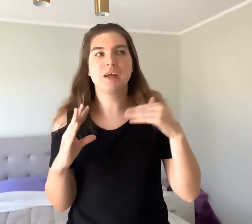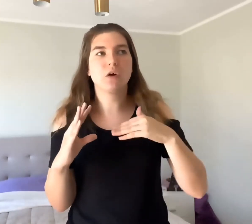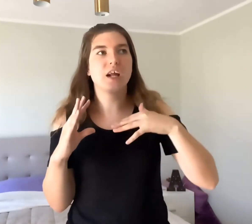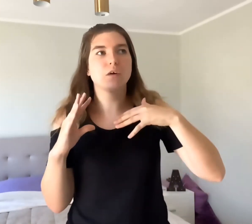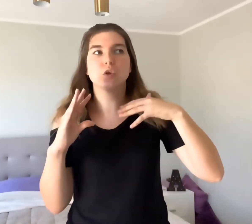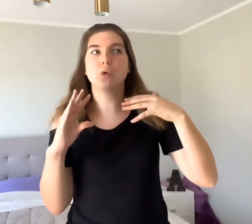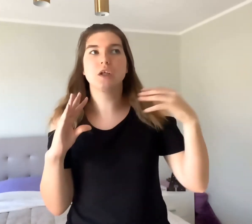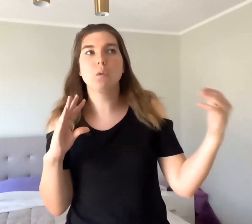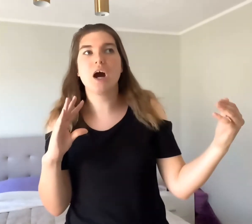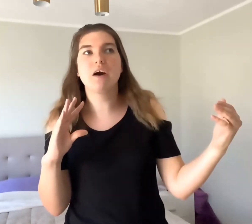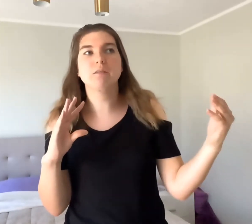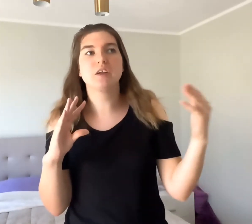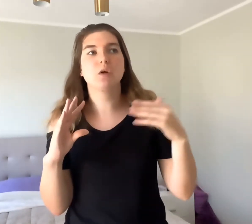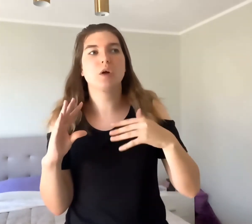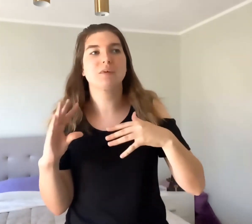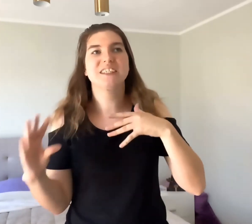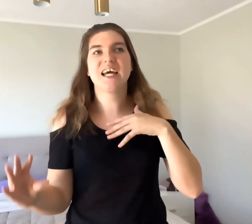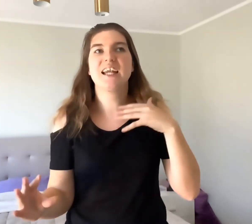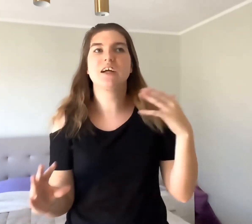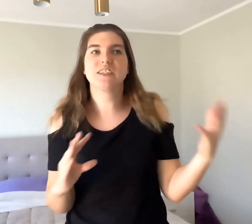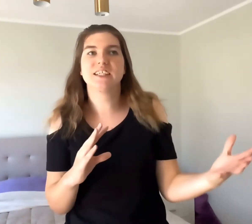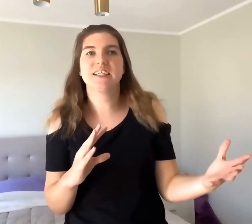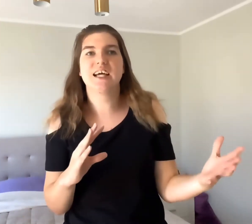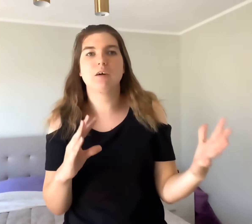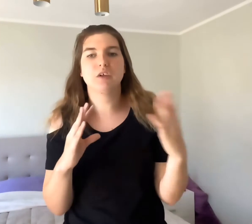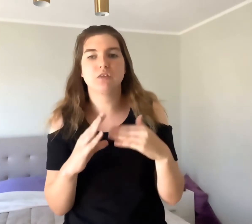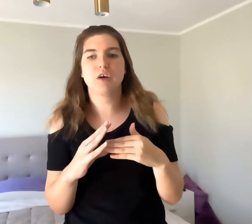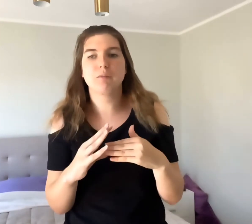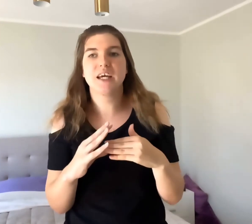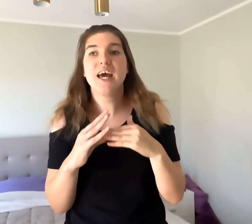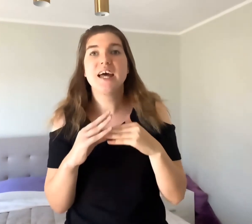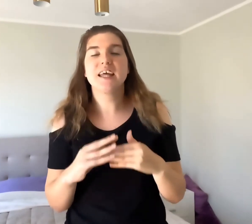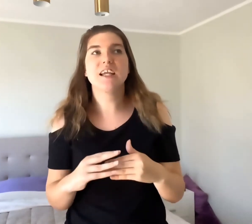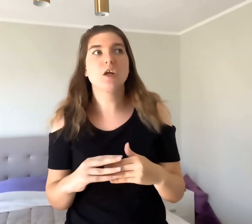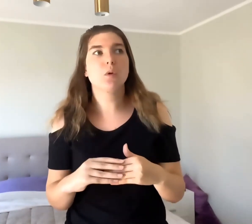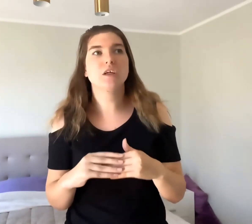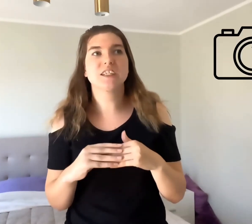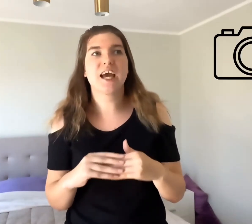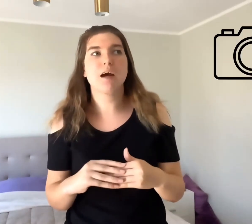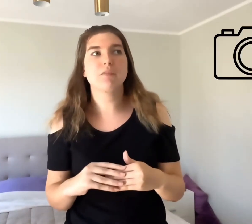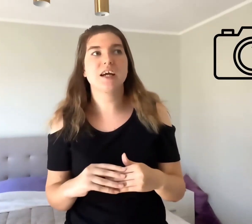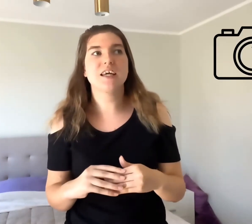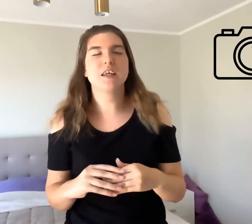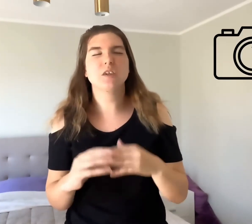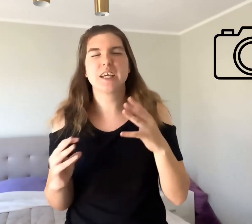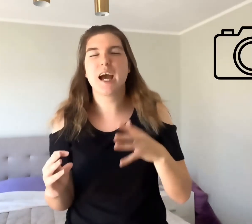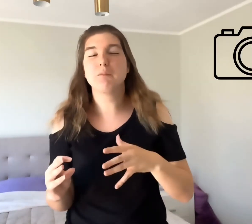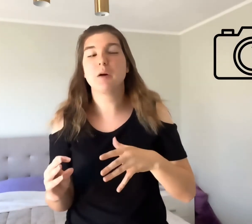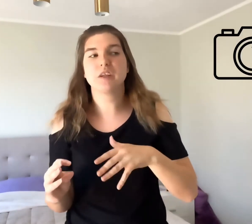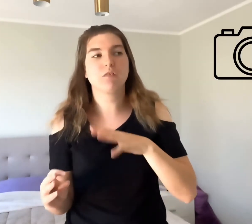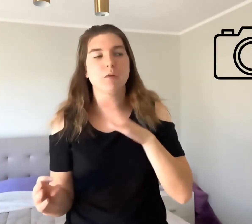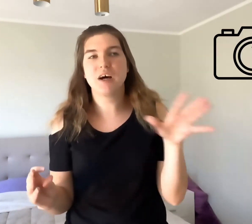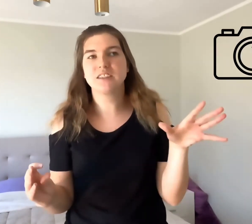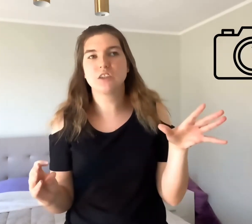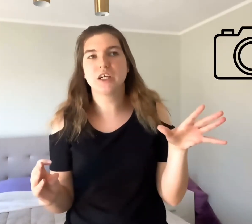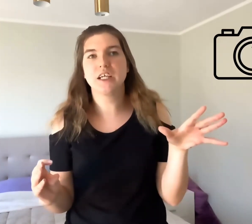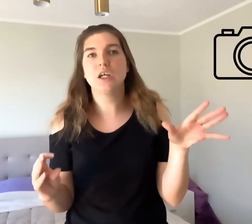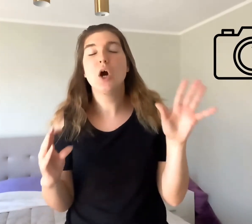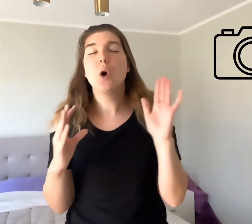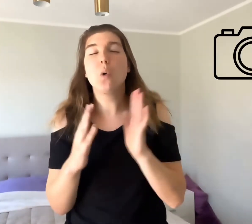on how tall you are and whether you want to be standing or sitting down when you're filming. Then you want to use a camera, either use a camera with a flip out screen or,